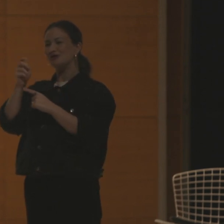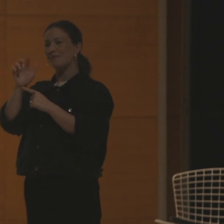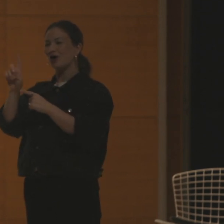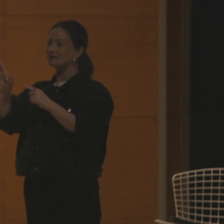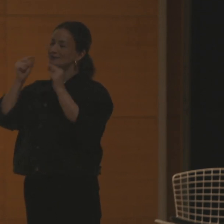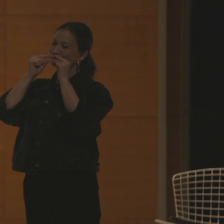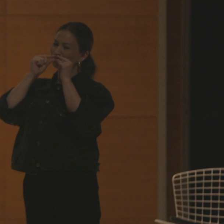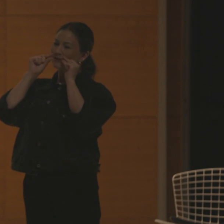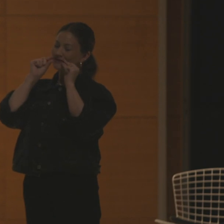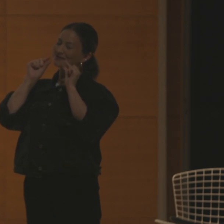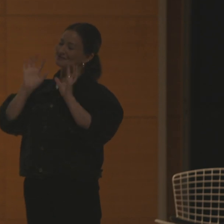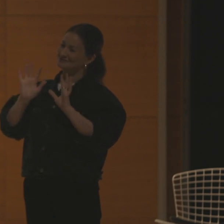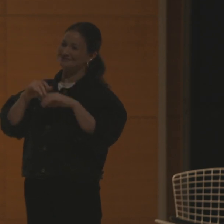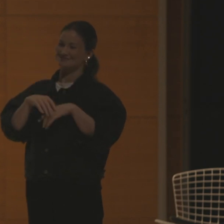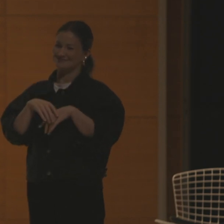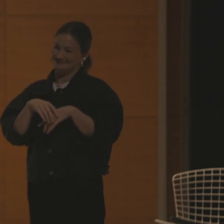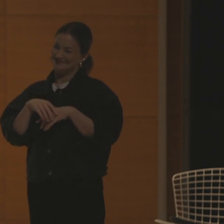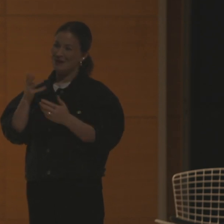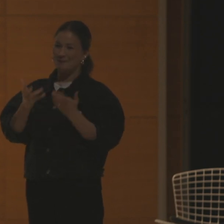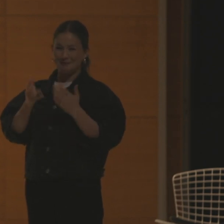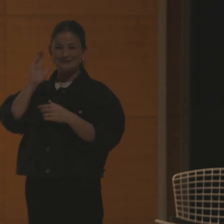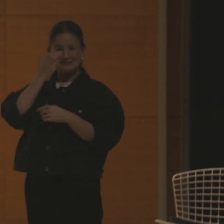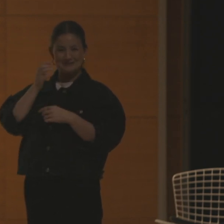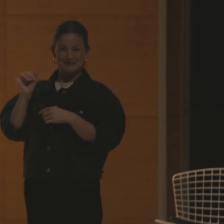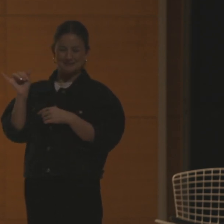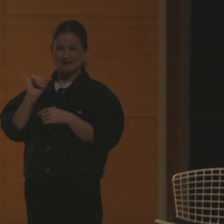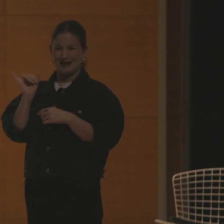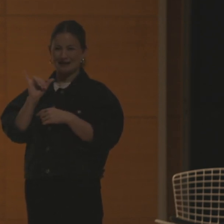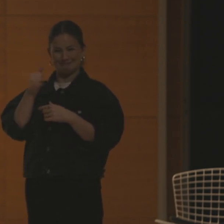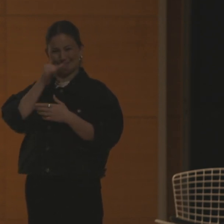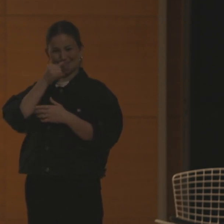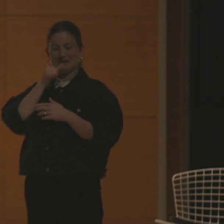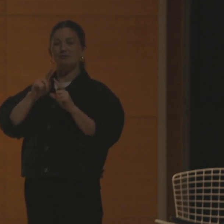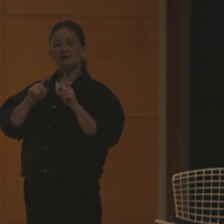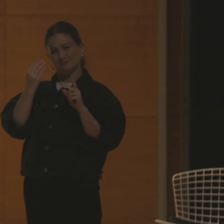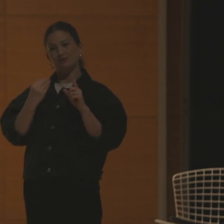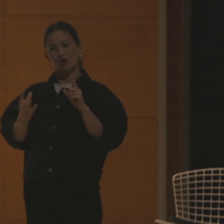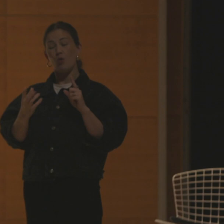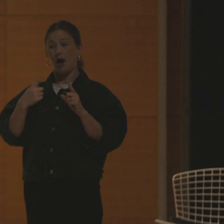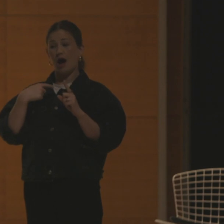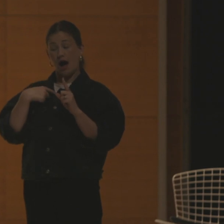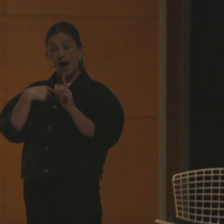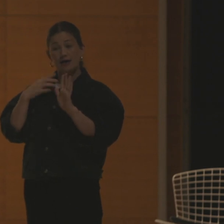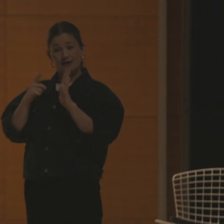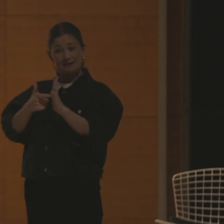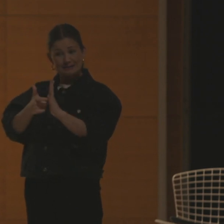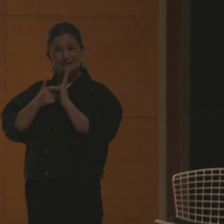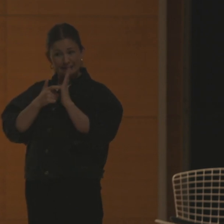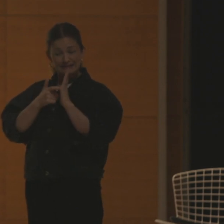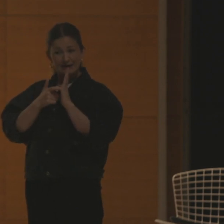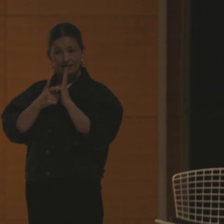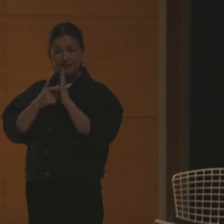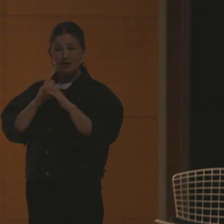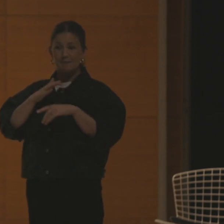And as an aside, if that line seems to you like appalling log rolling, you should know that I insisted on my descriptor